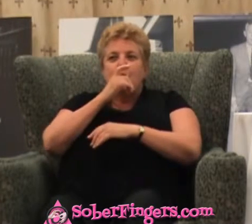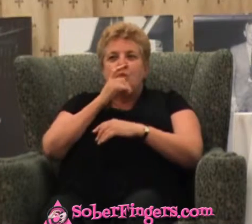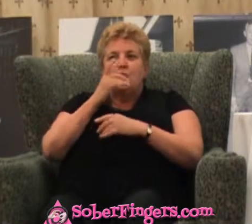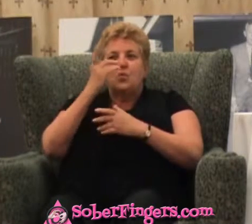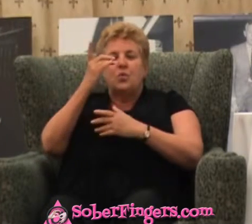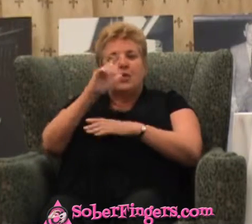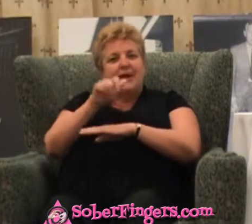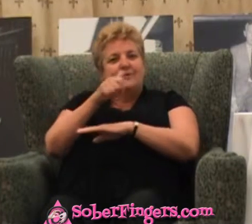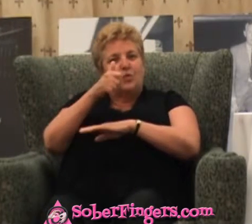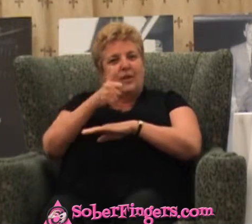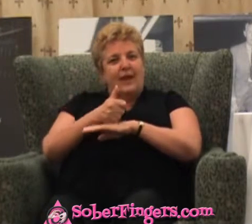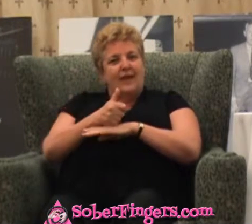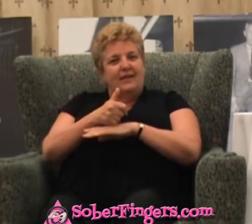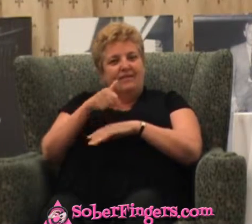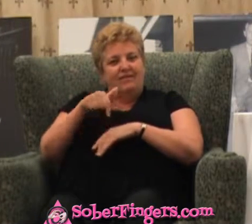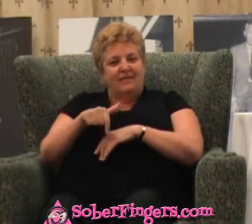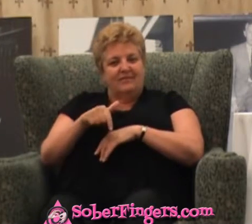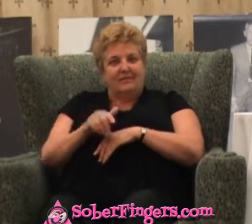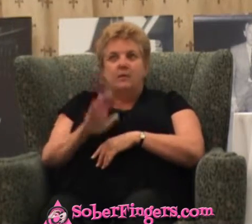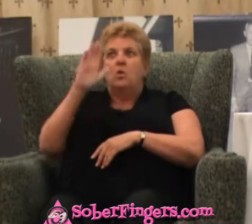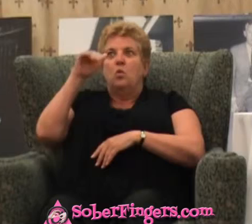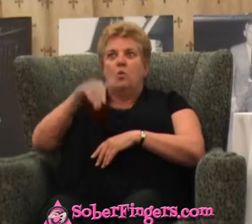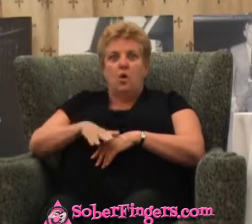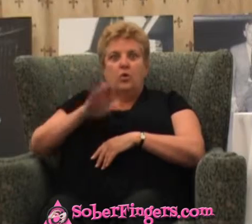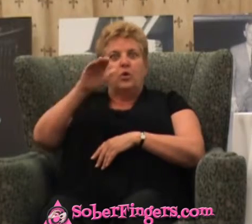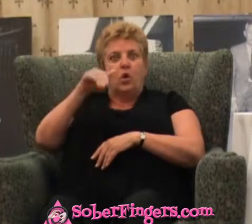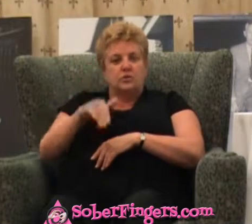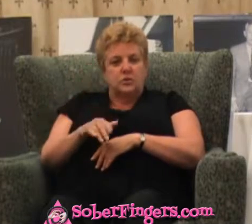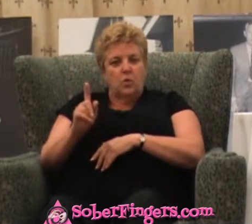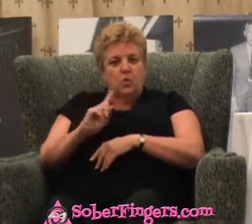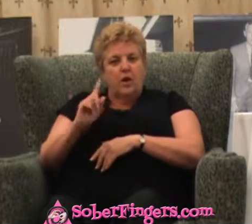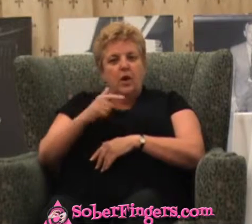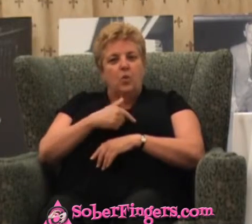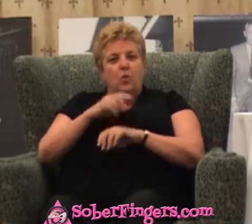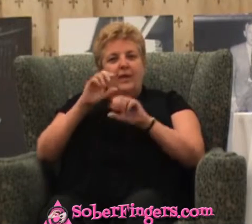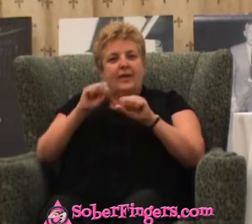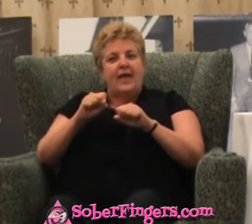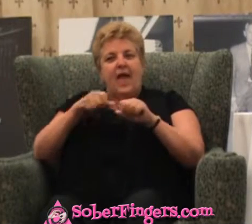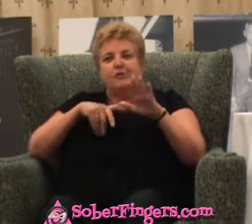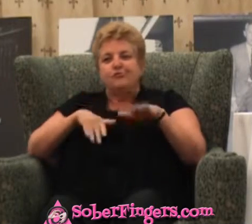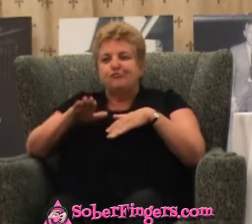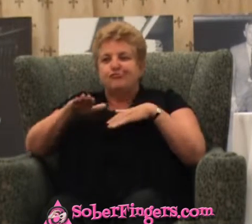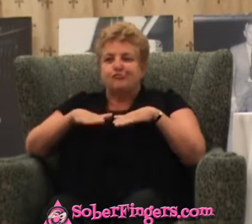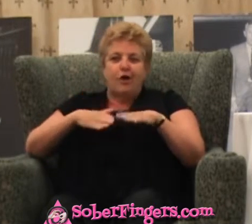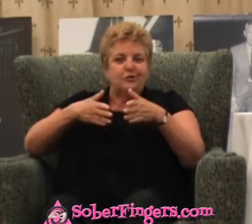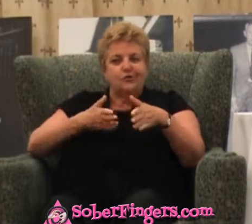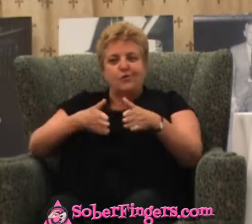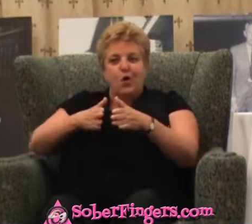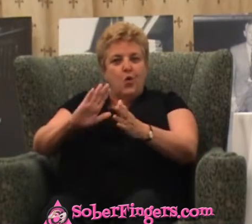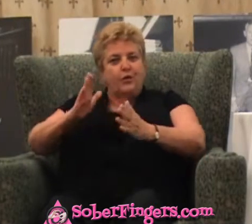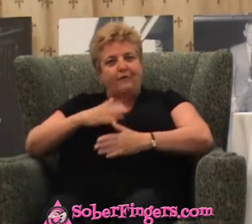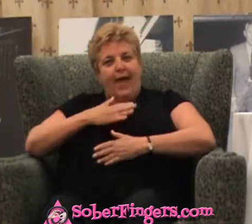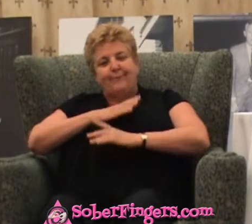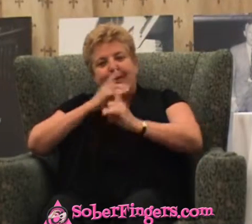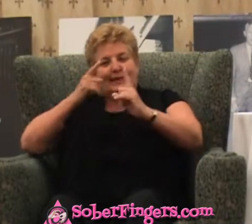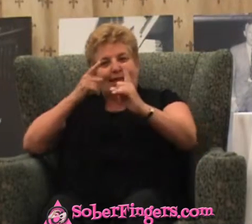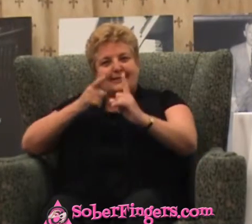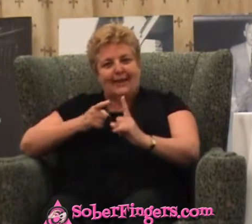this roller coaster on which we can trudge the road of happy destiny. And I would like to share this